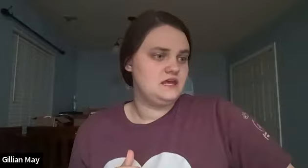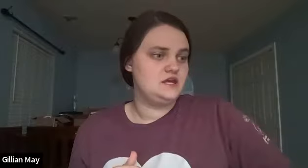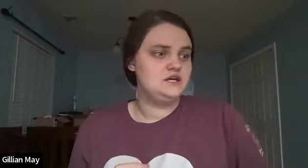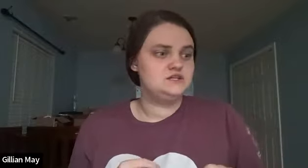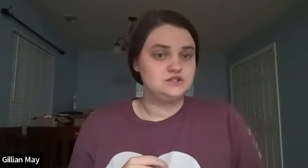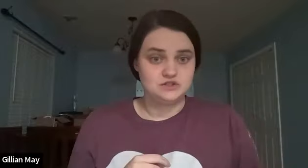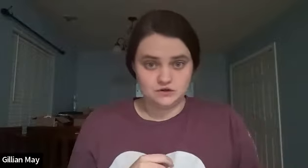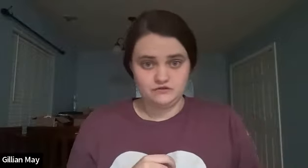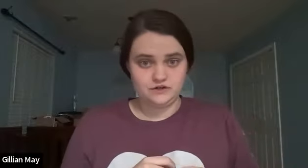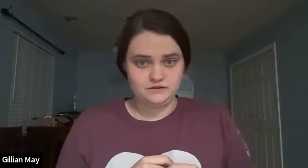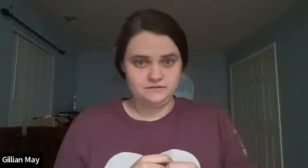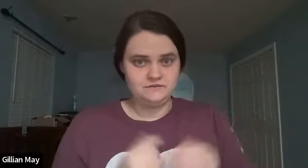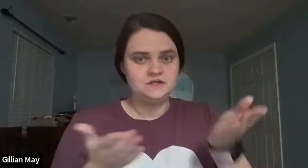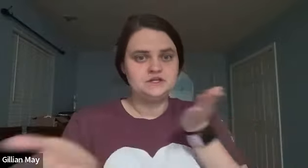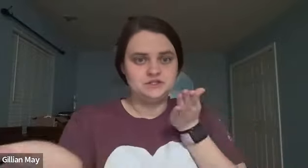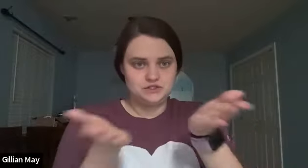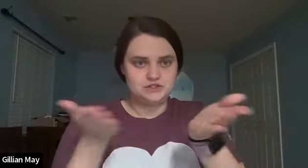Then server.